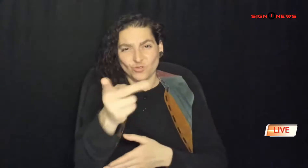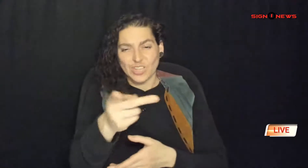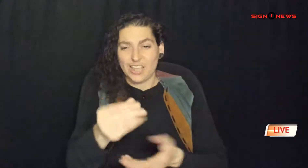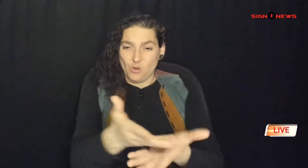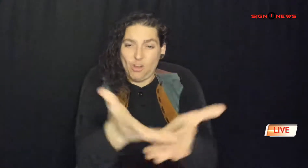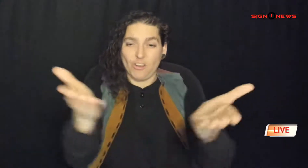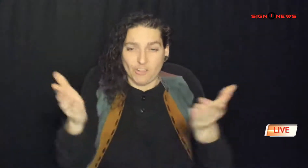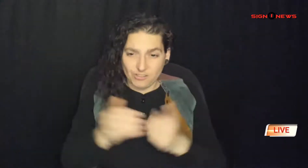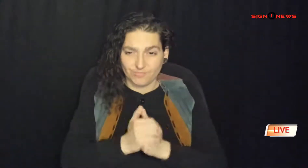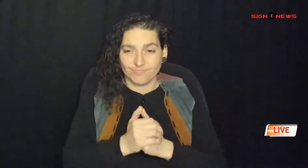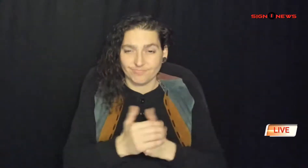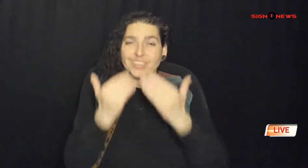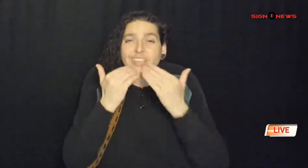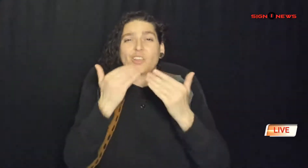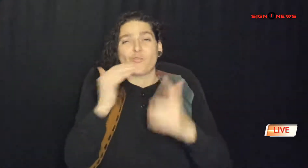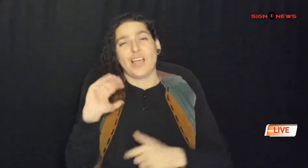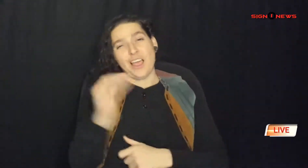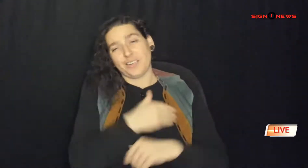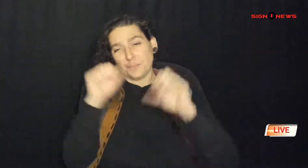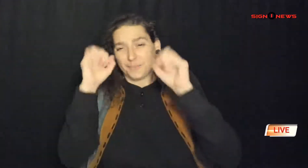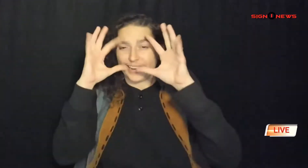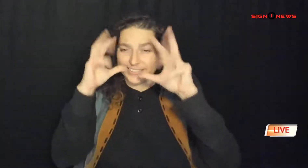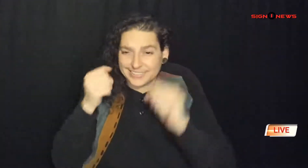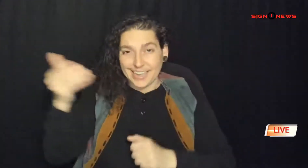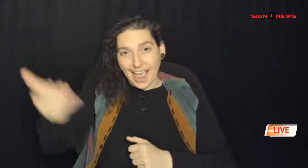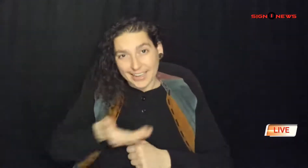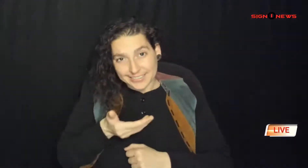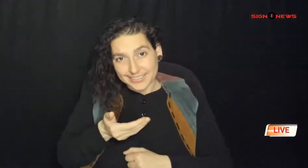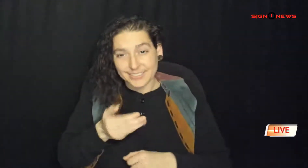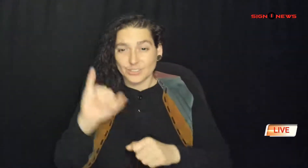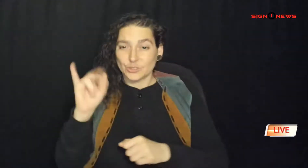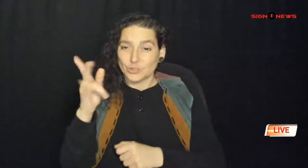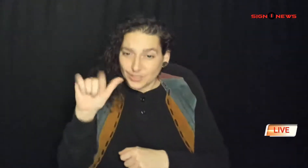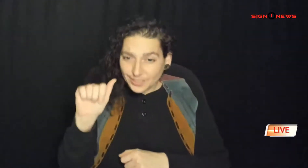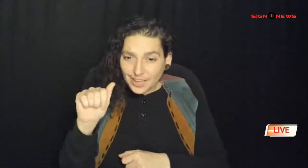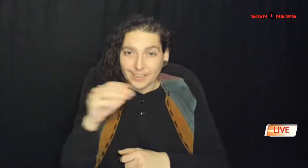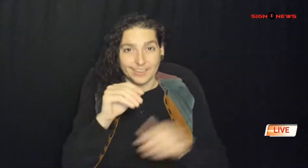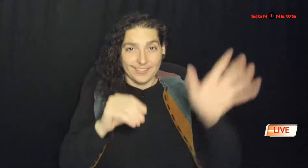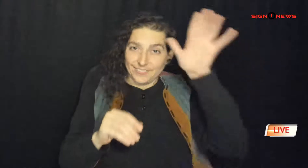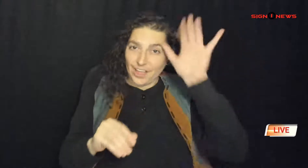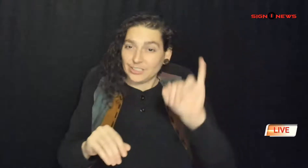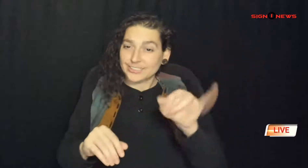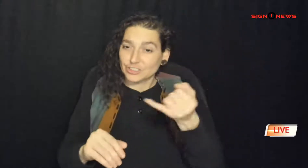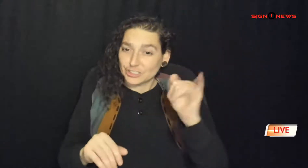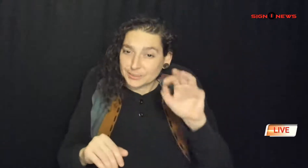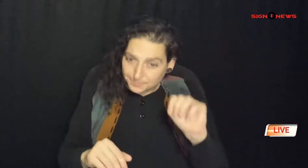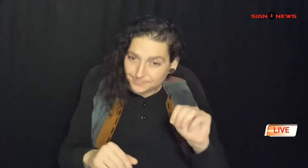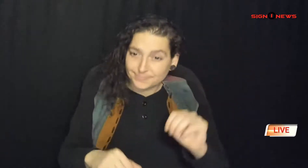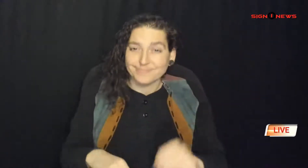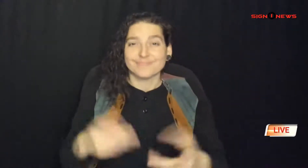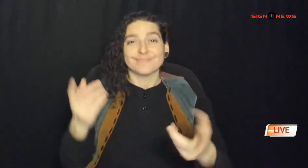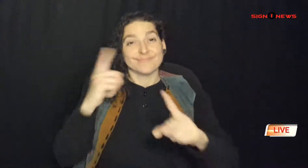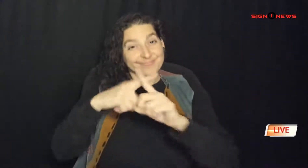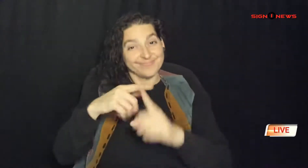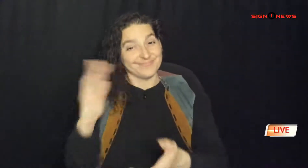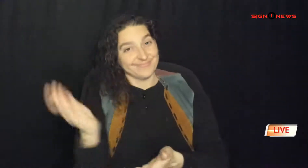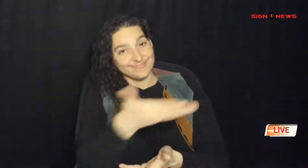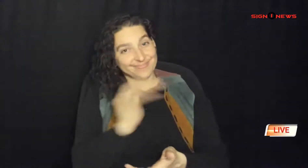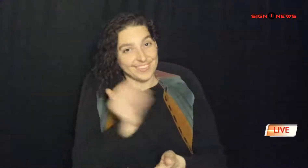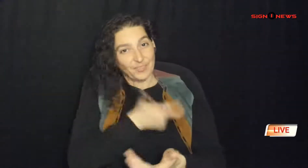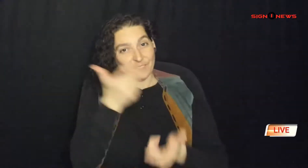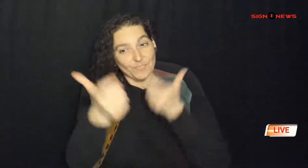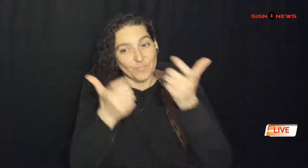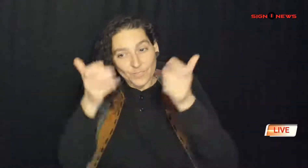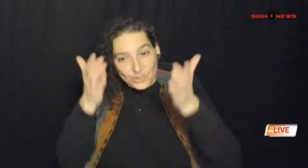Wow, what a great discussion, everybody. Thank you to our amazing guest today, Julia, and her